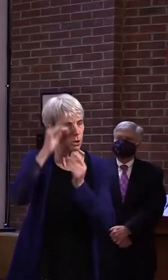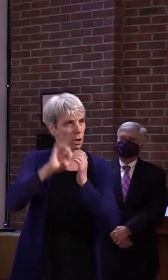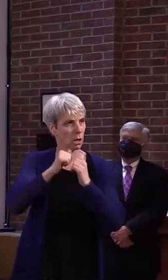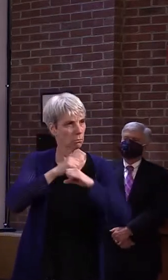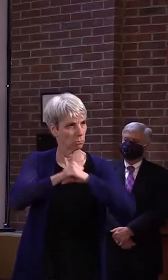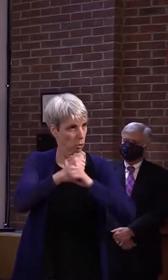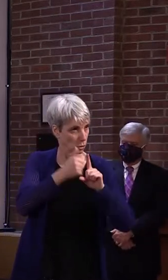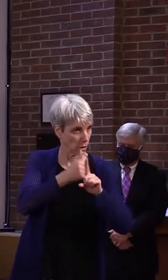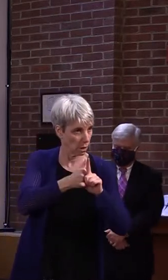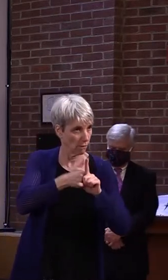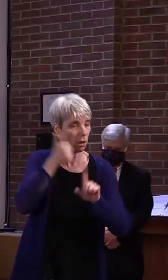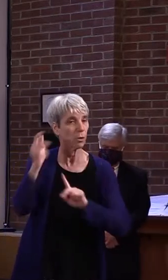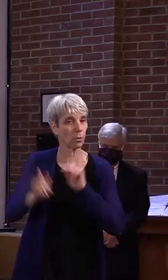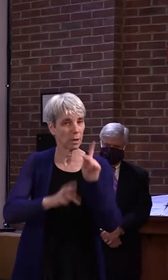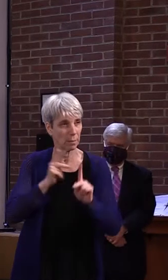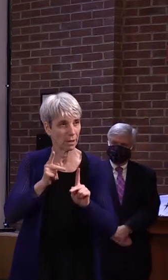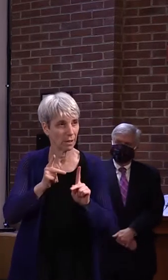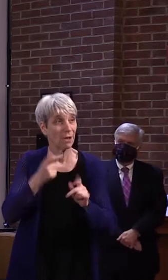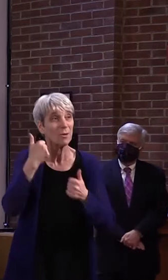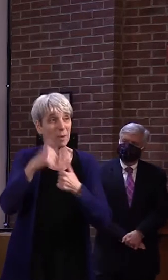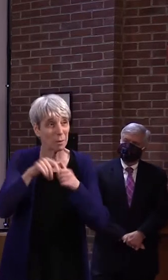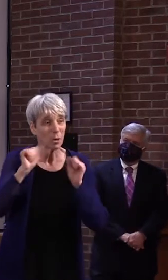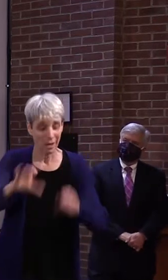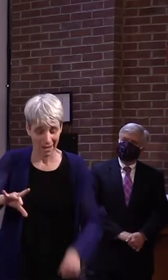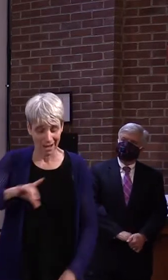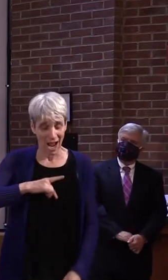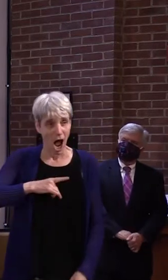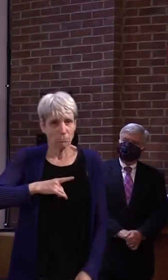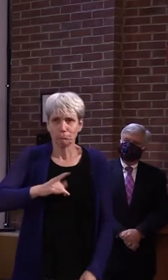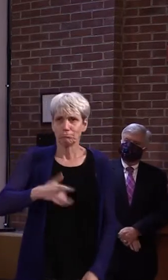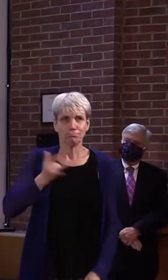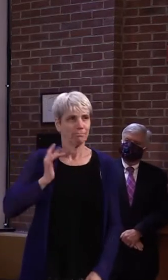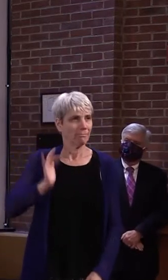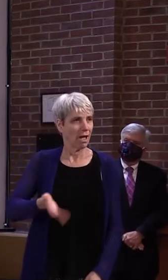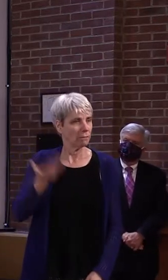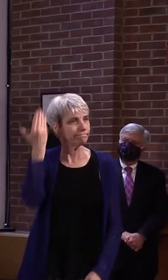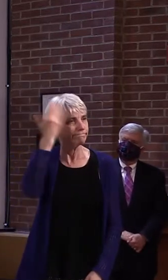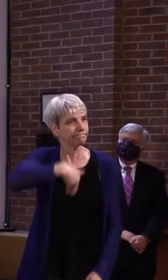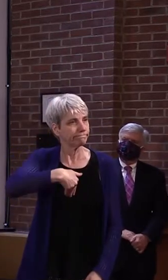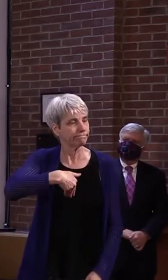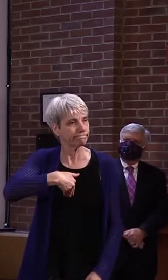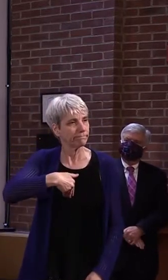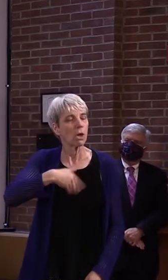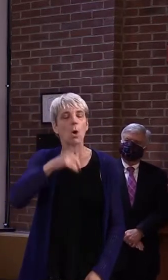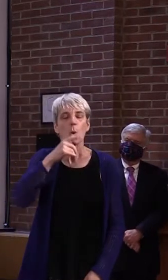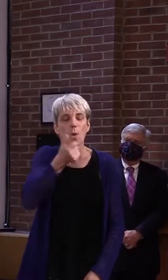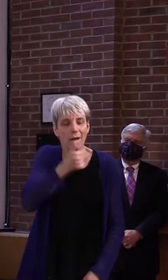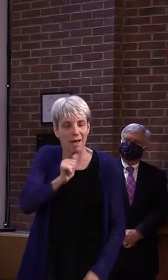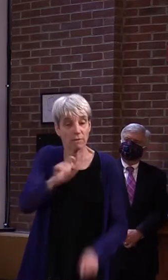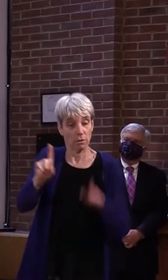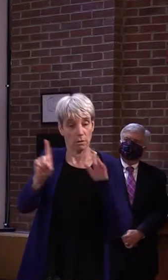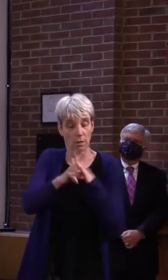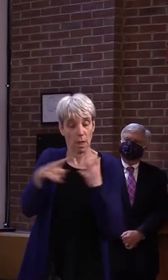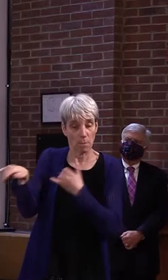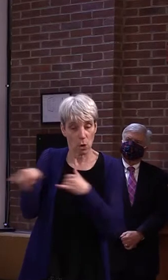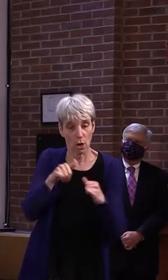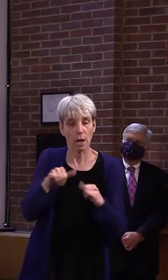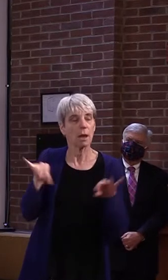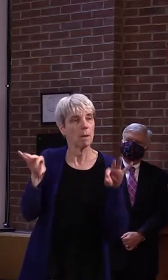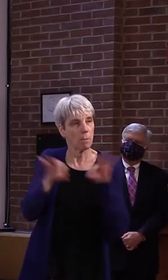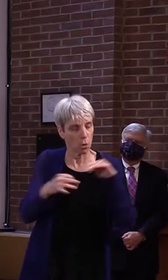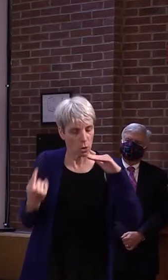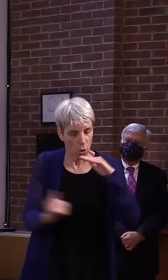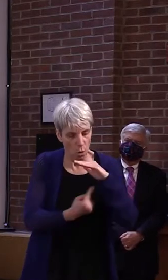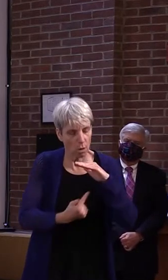the virus without developing symptoms, people who attended the event should also take steps to limit any possible exposure